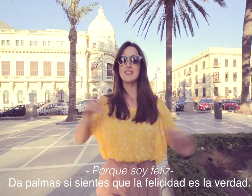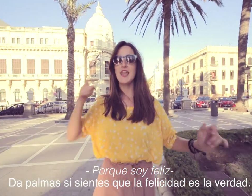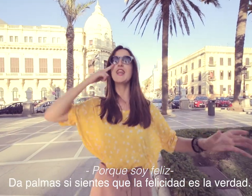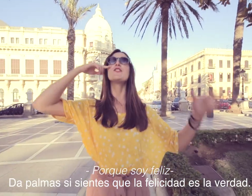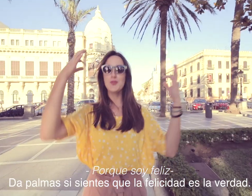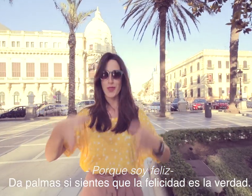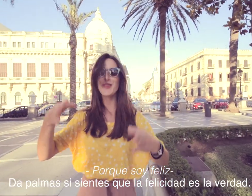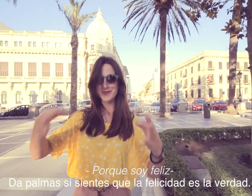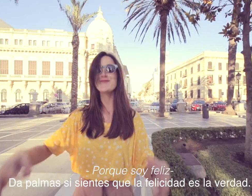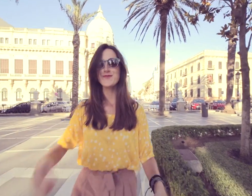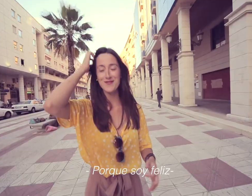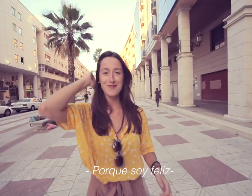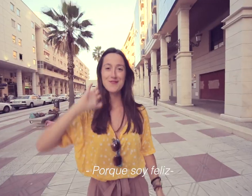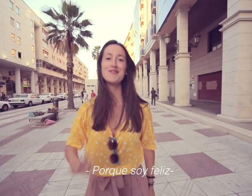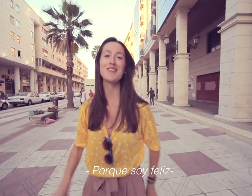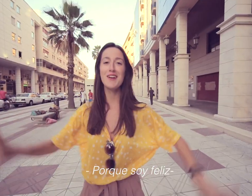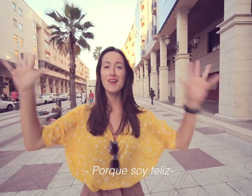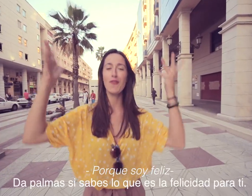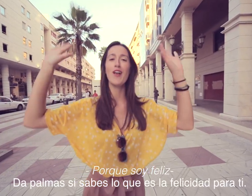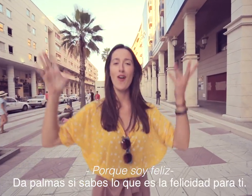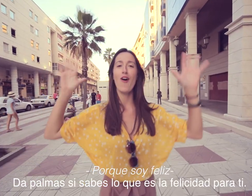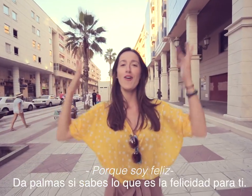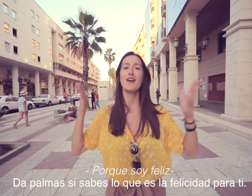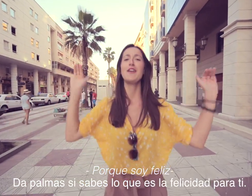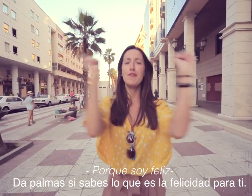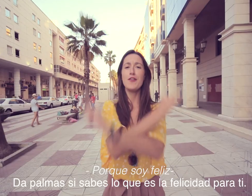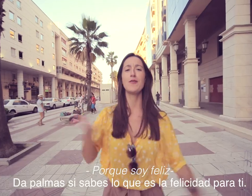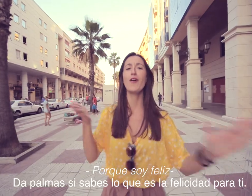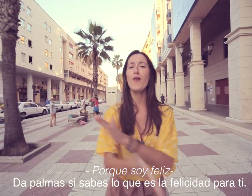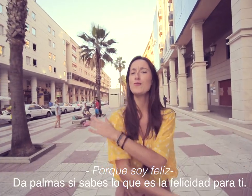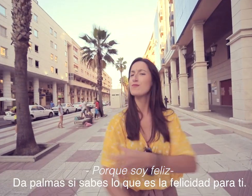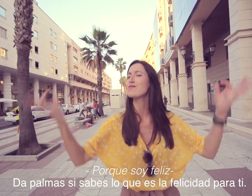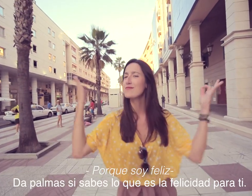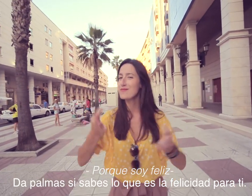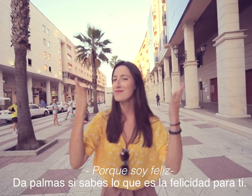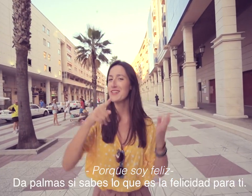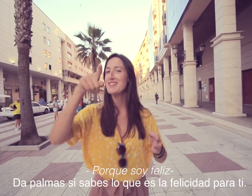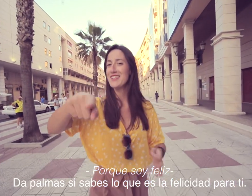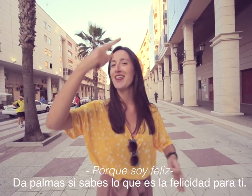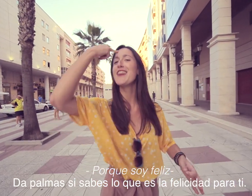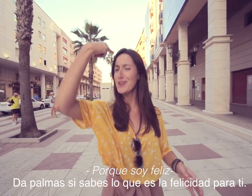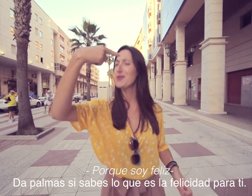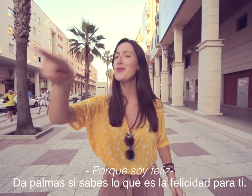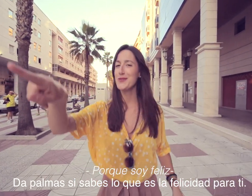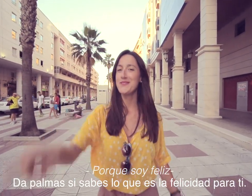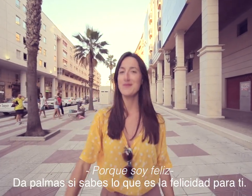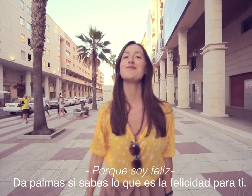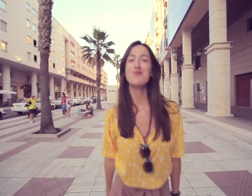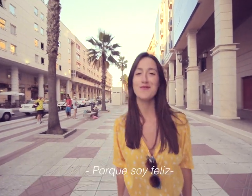is the truth Because I'm happy Clap along if you know what happiness is to you Because